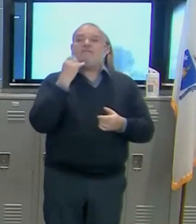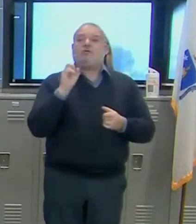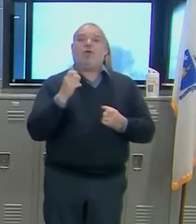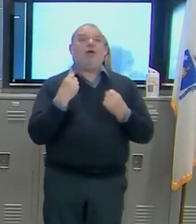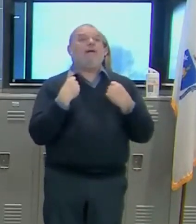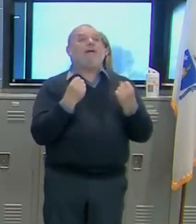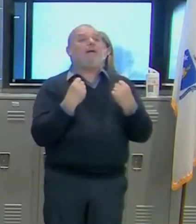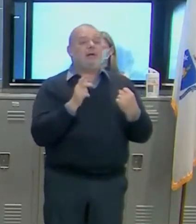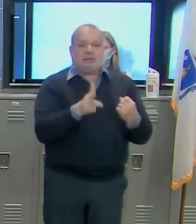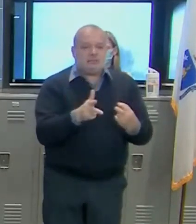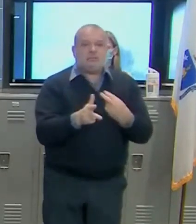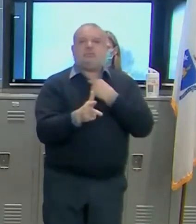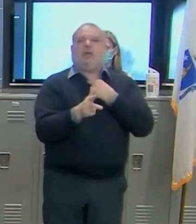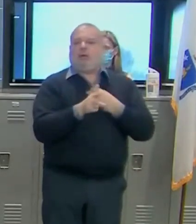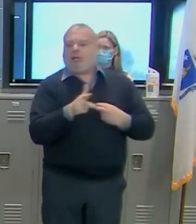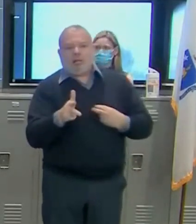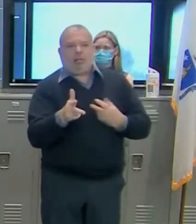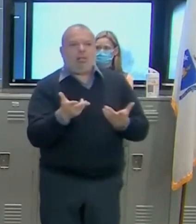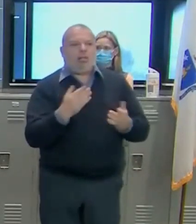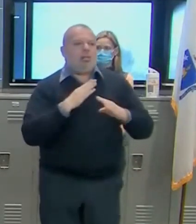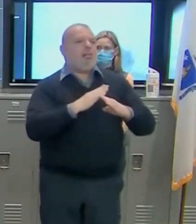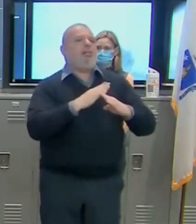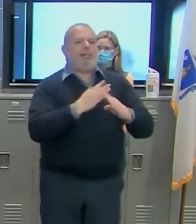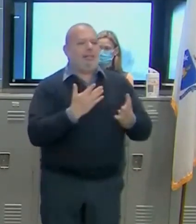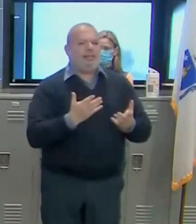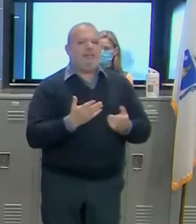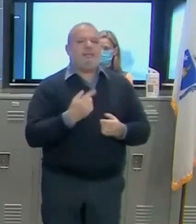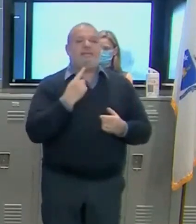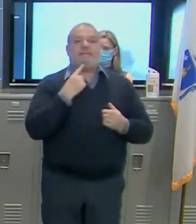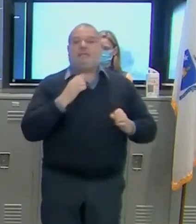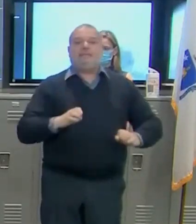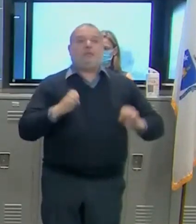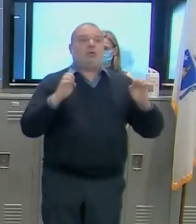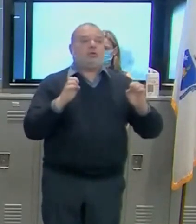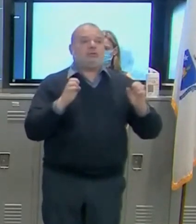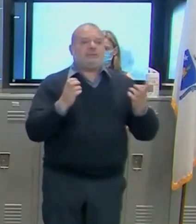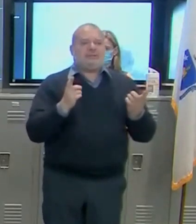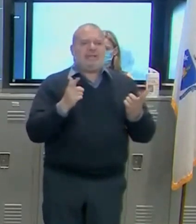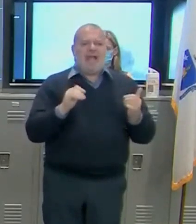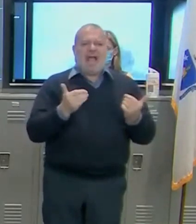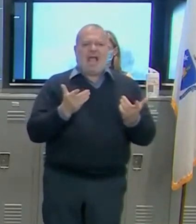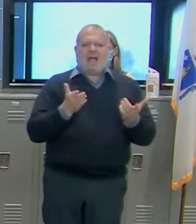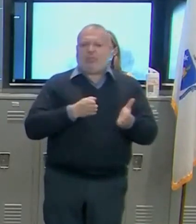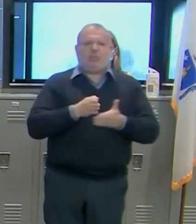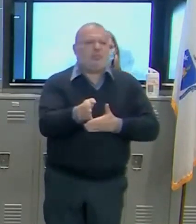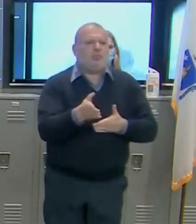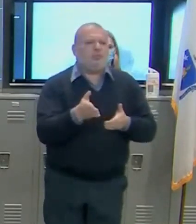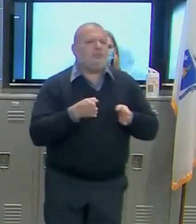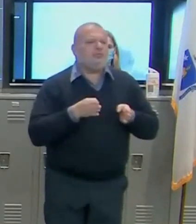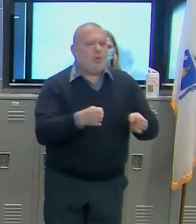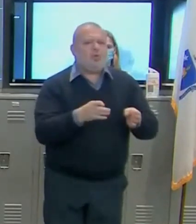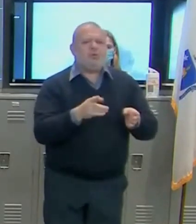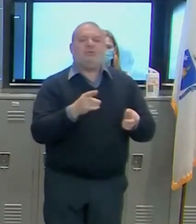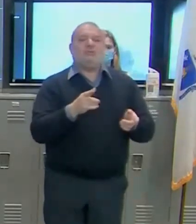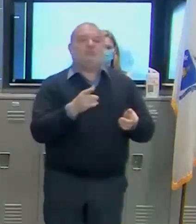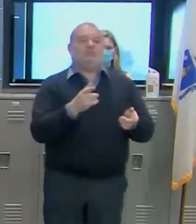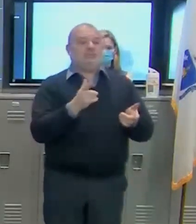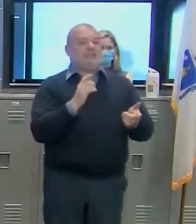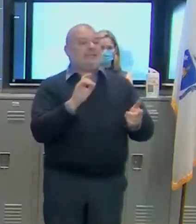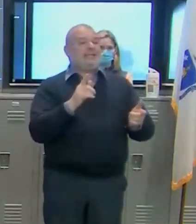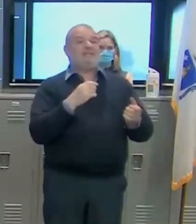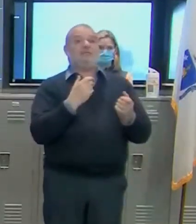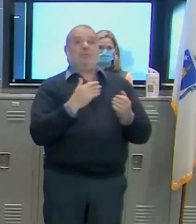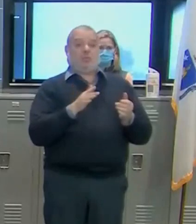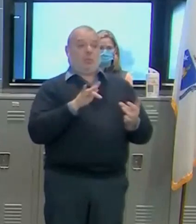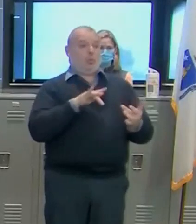in some other terrible circumstance as well, and that's a big deal. We're going to continue to ask people